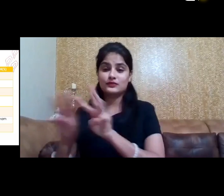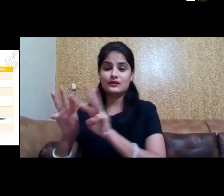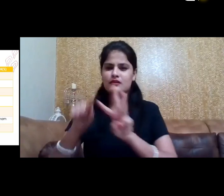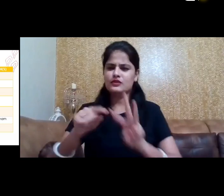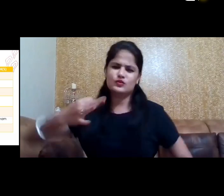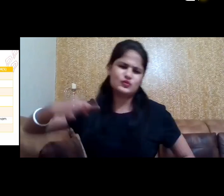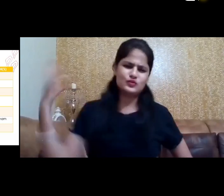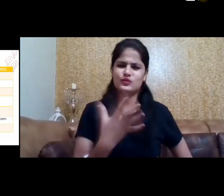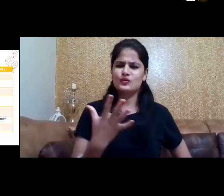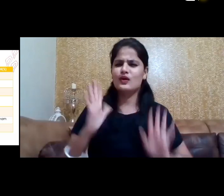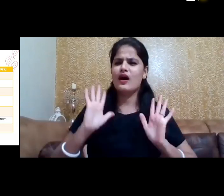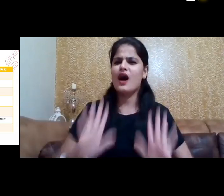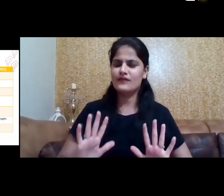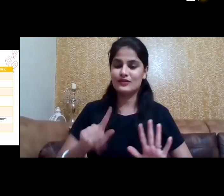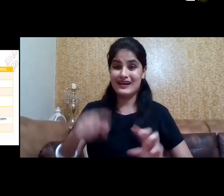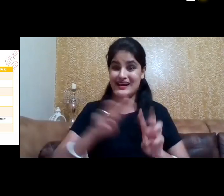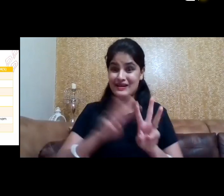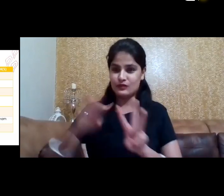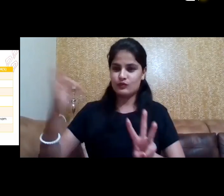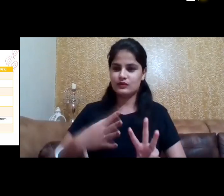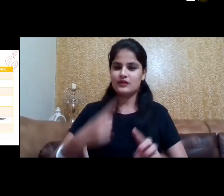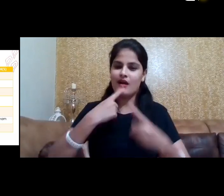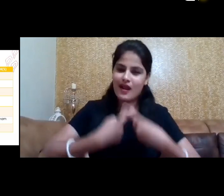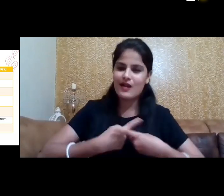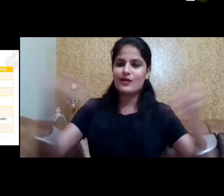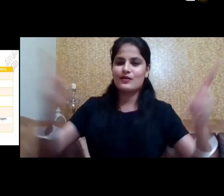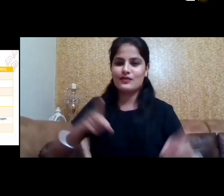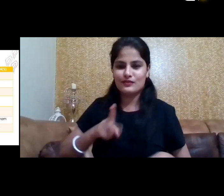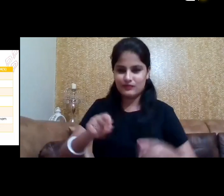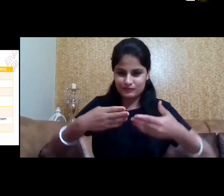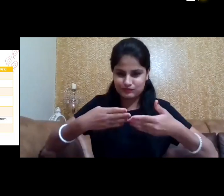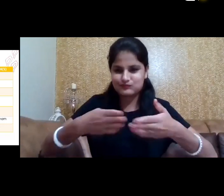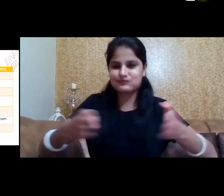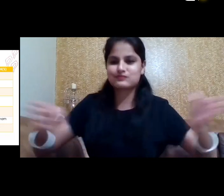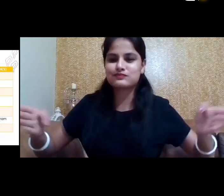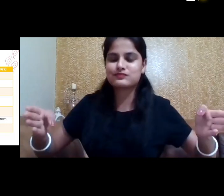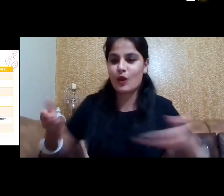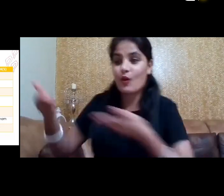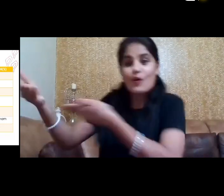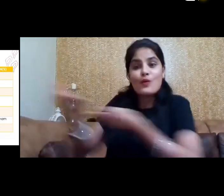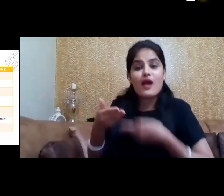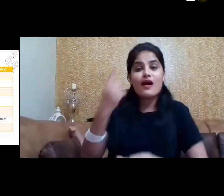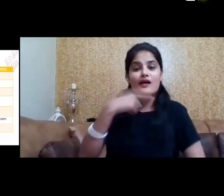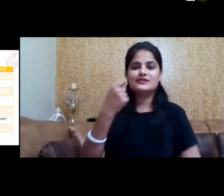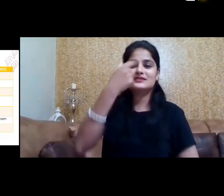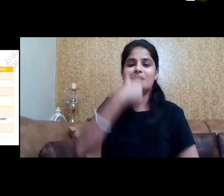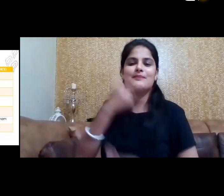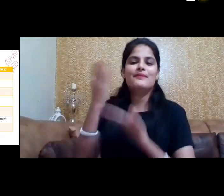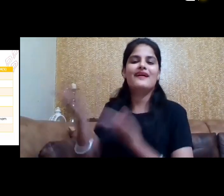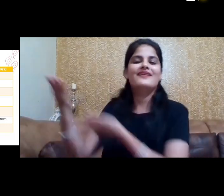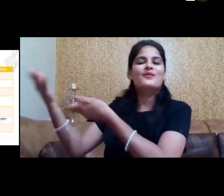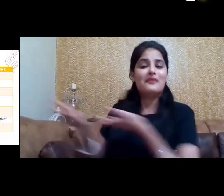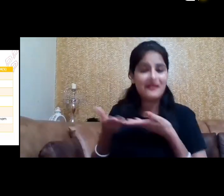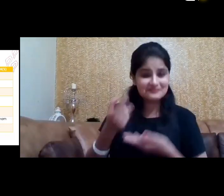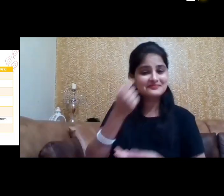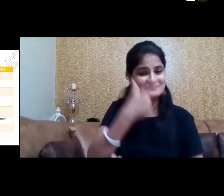Here a Million has also come up with its new website. This website, Dr. Alim will initiate the